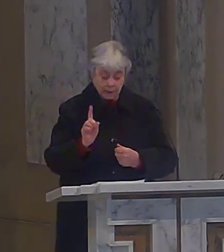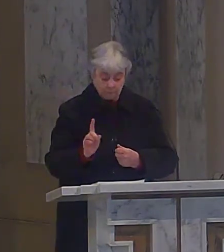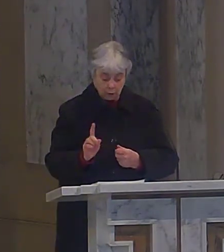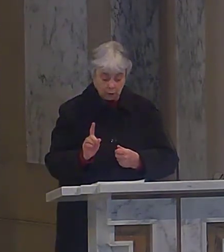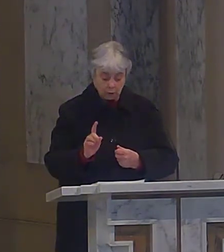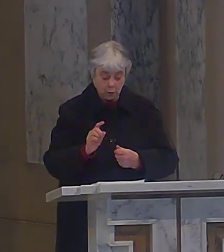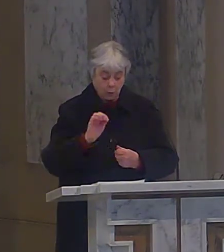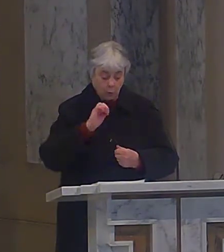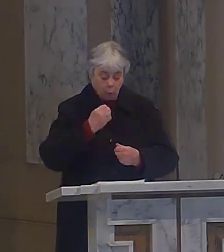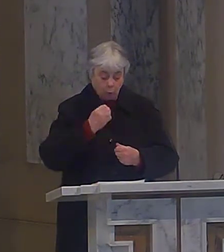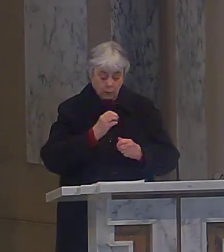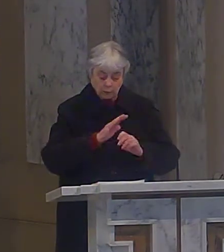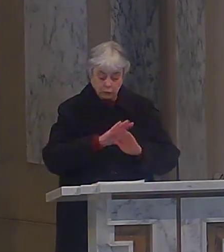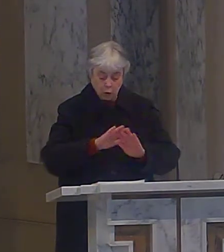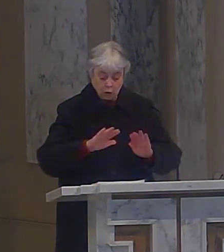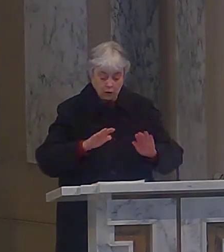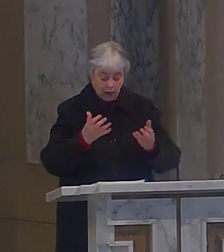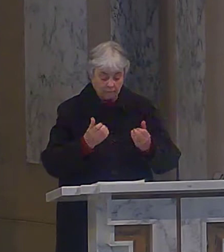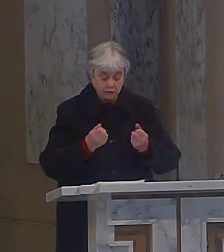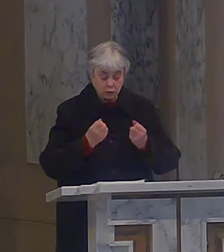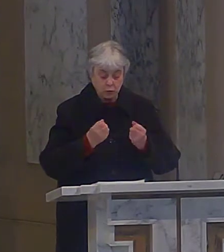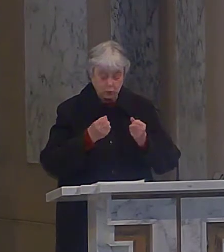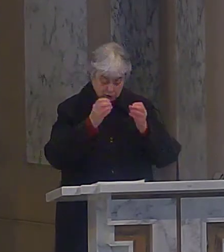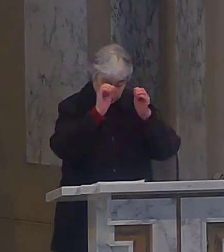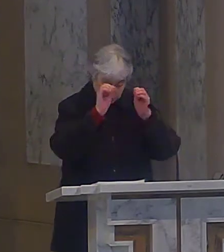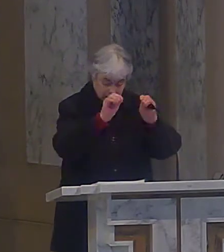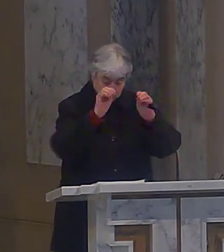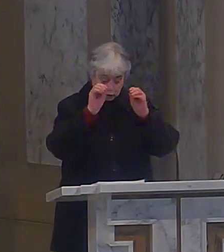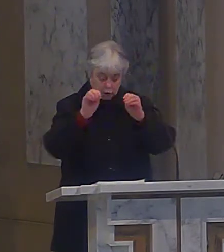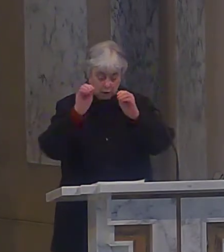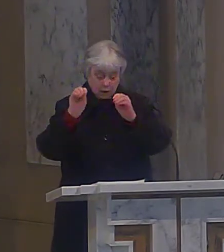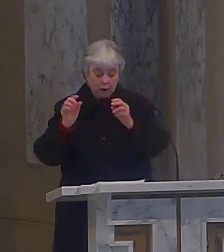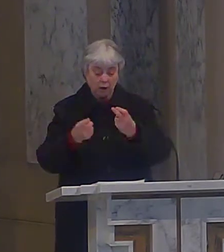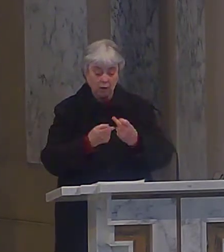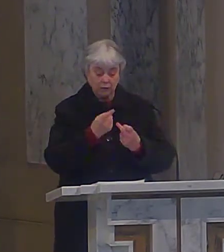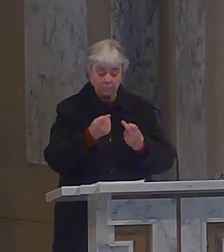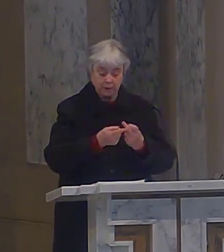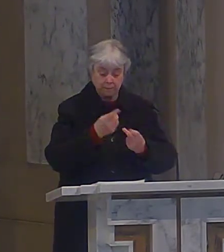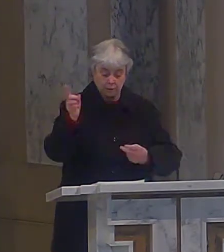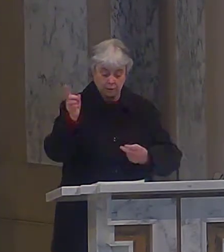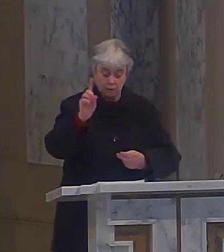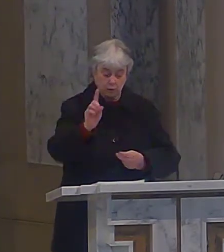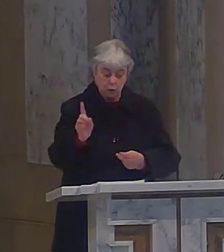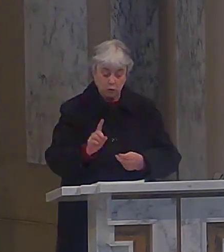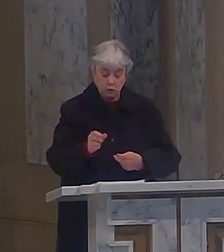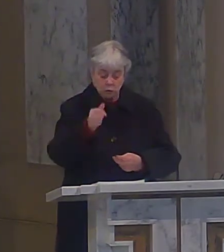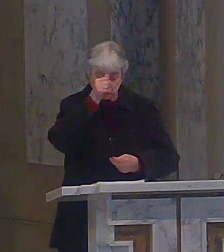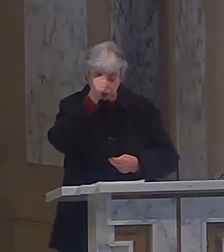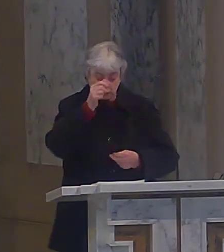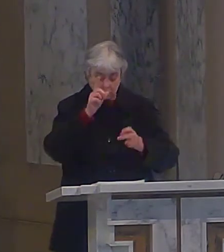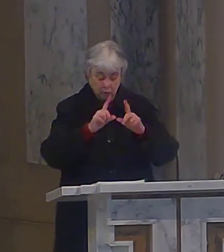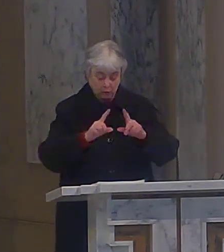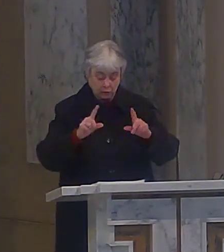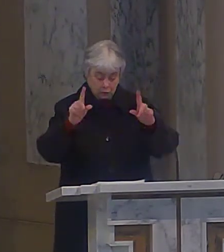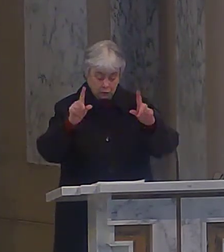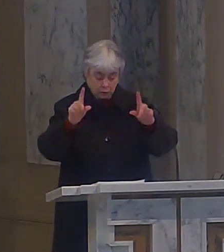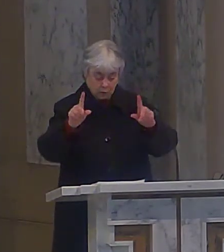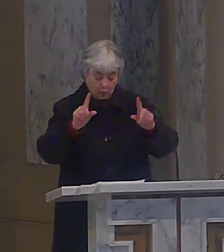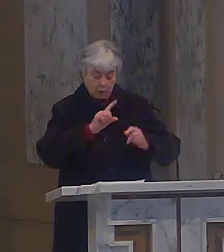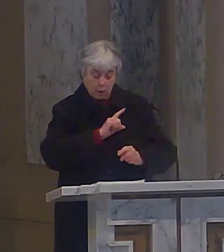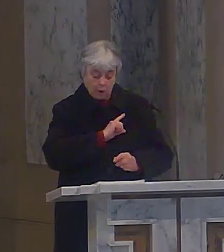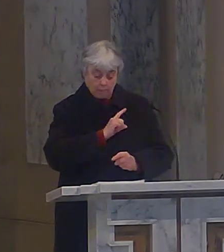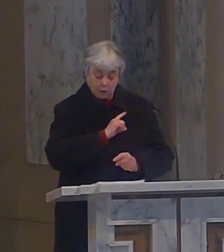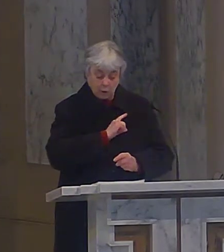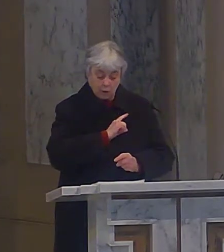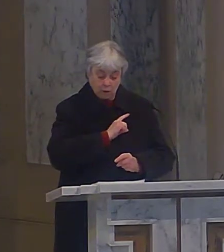people will not have to teach other people to know the lord